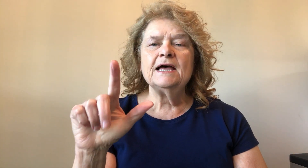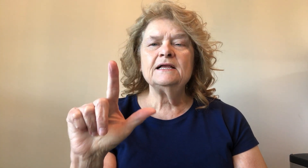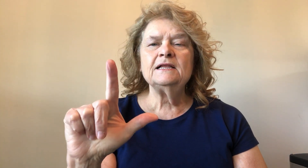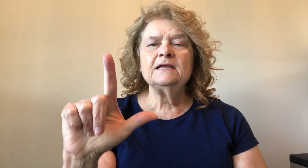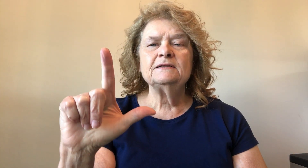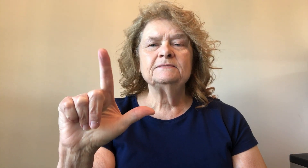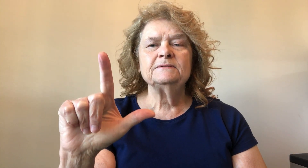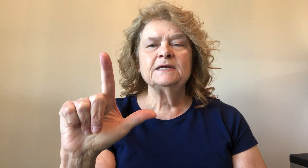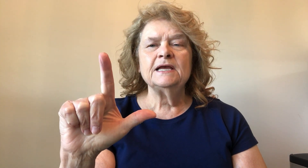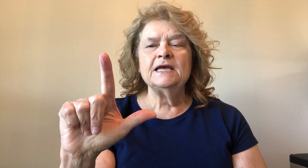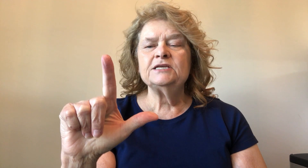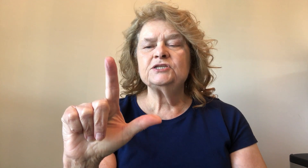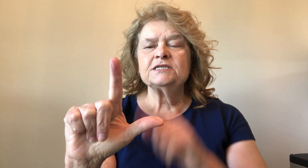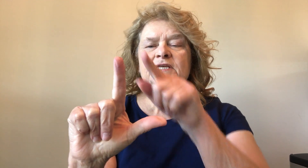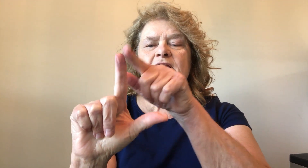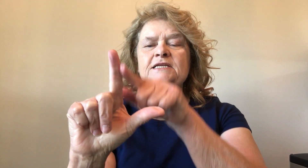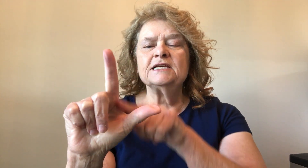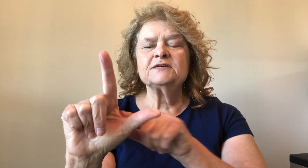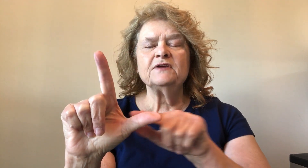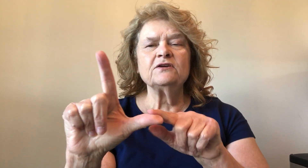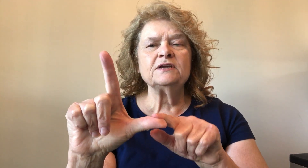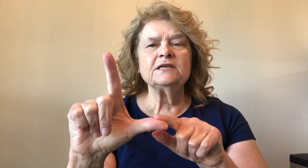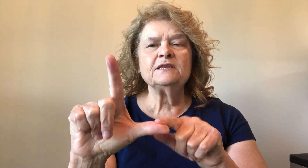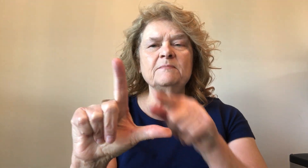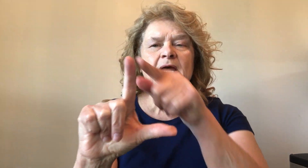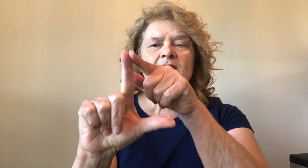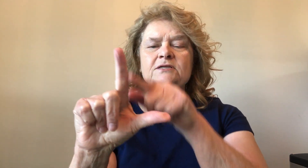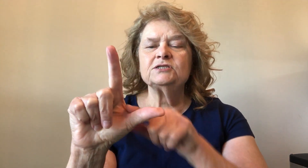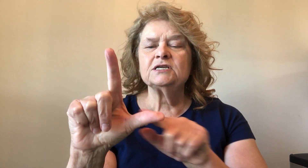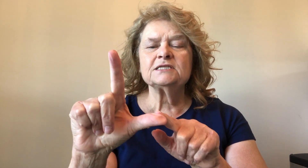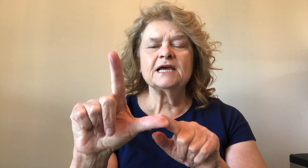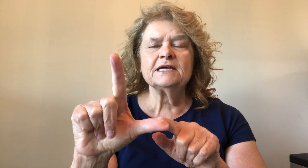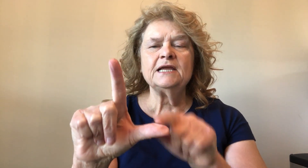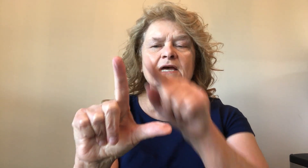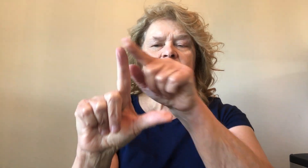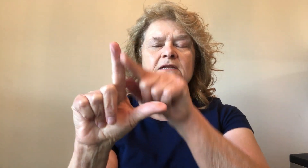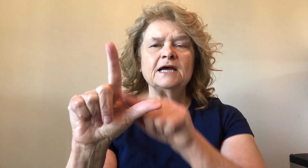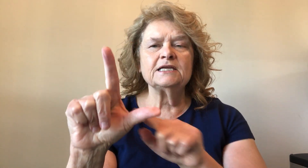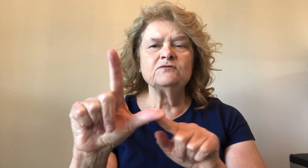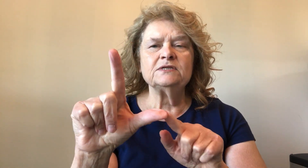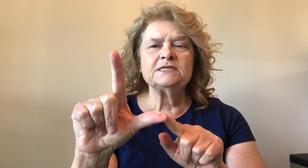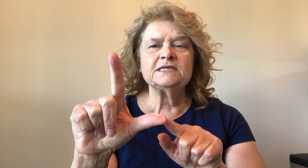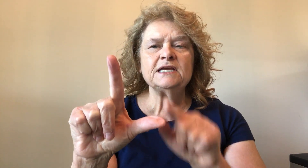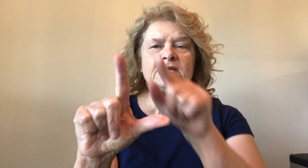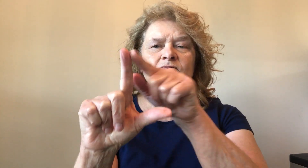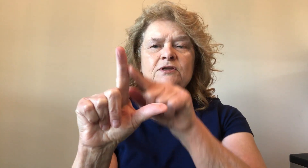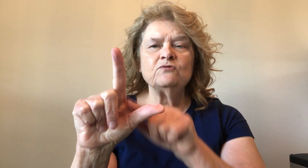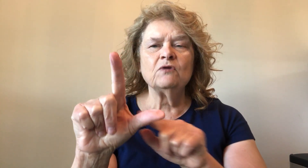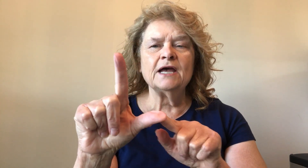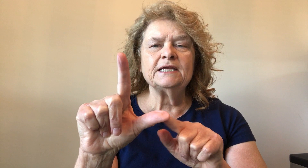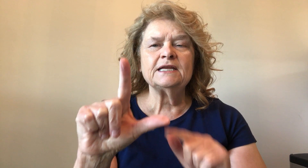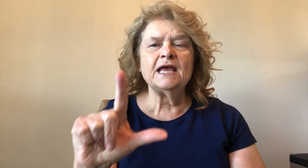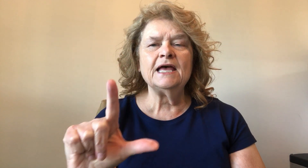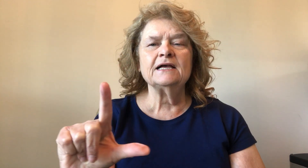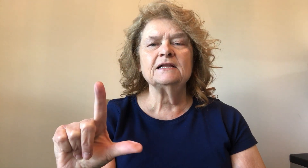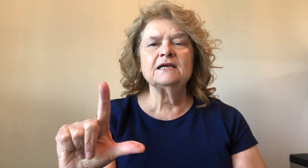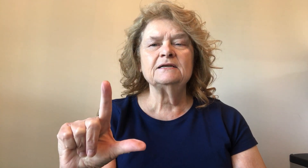L is just the index finger and the thumb out, just like an L, like you would see it when you write it. L.